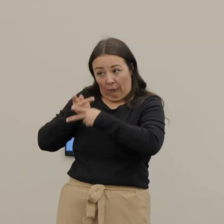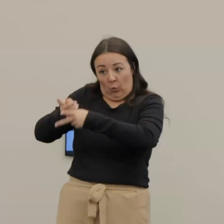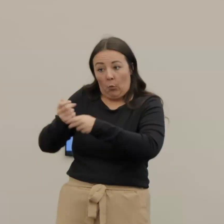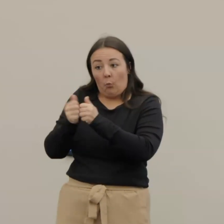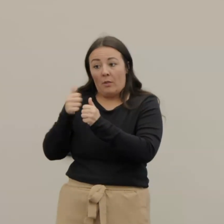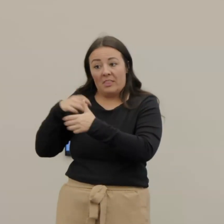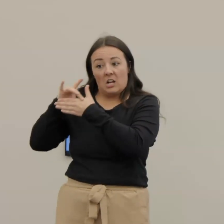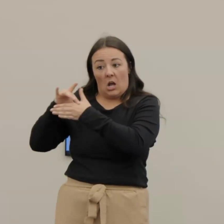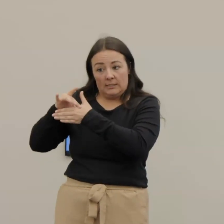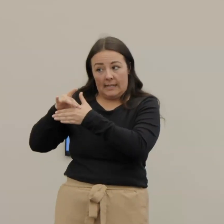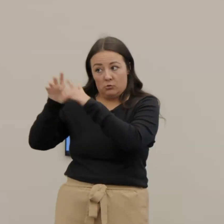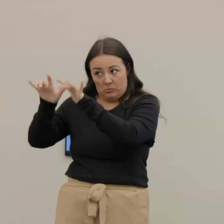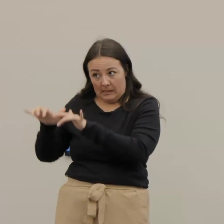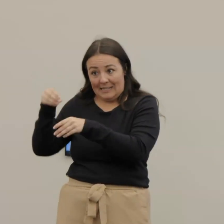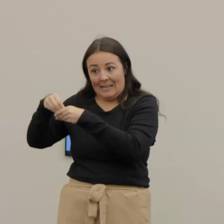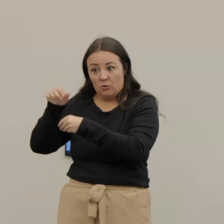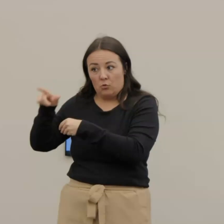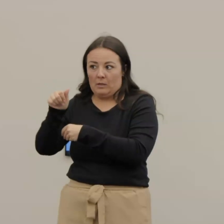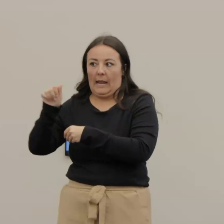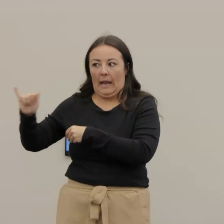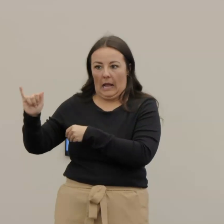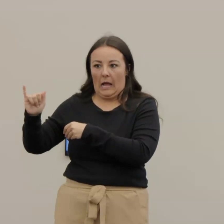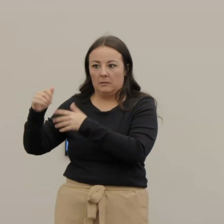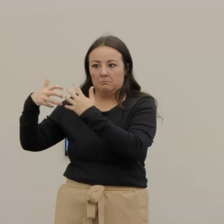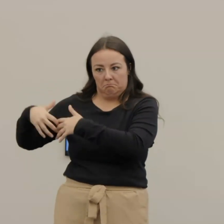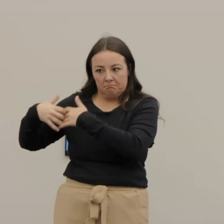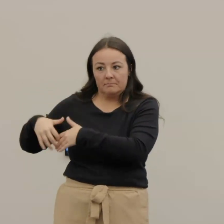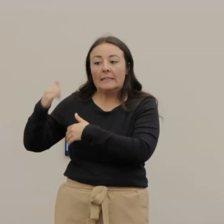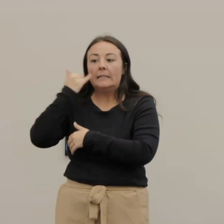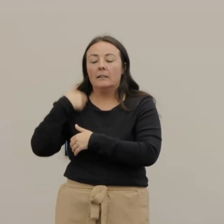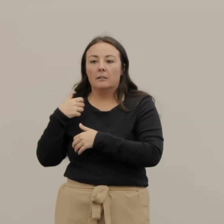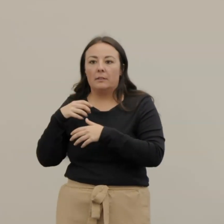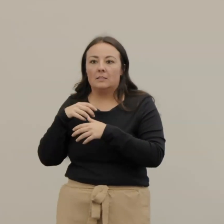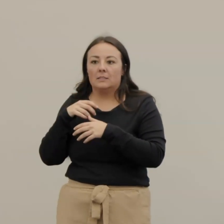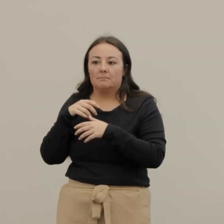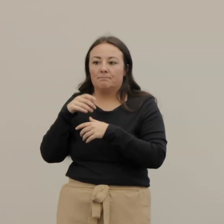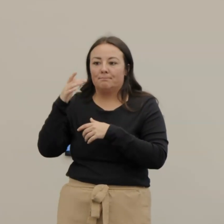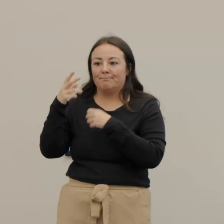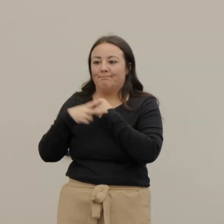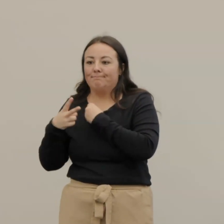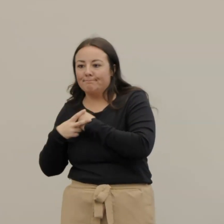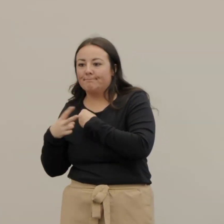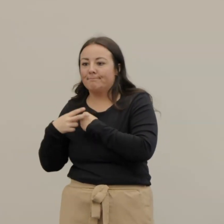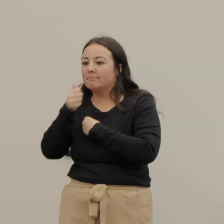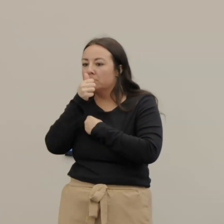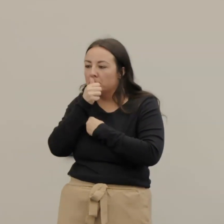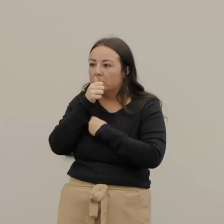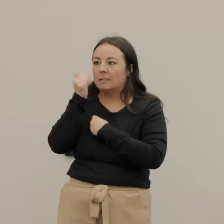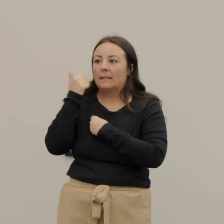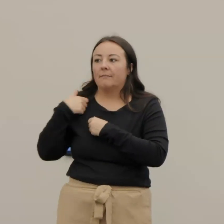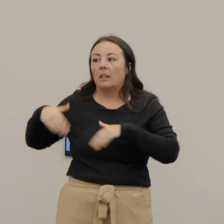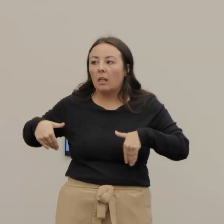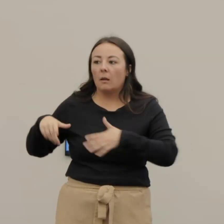these, because if you're putting proprietary content, intellectual property content in there that maybe is going to be published or isn't